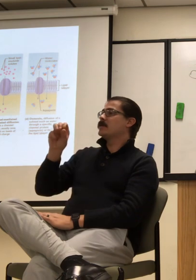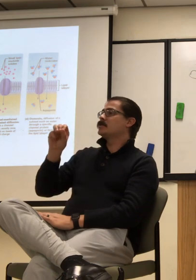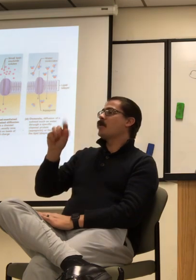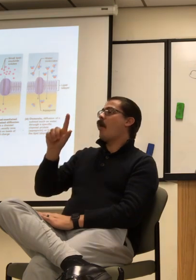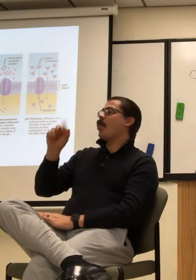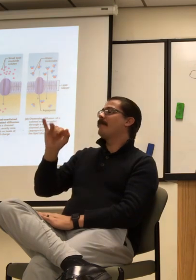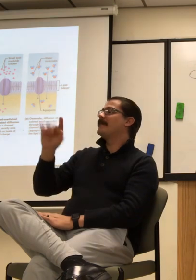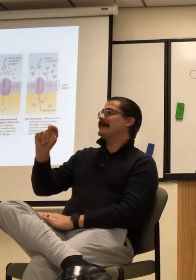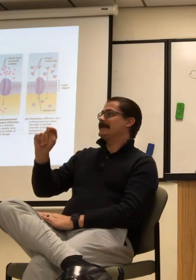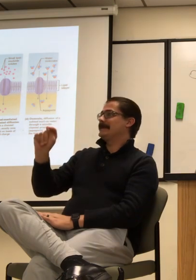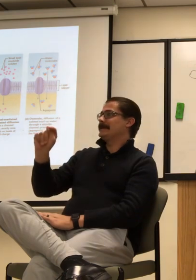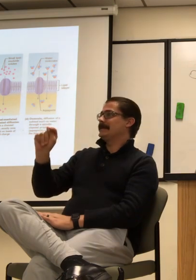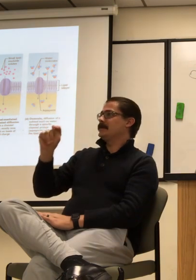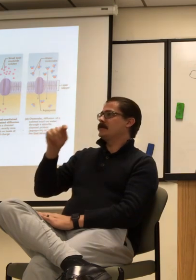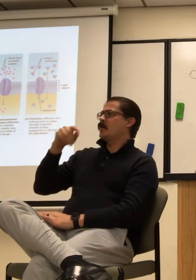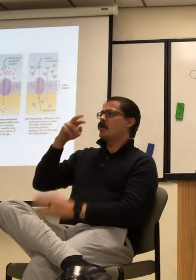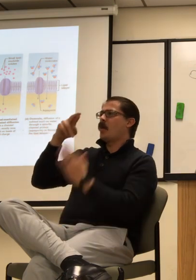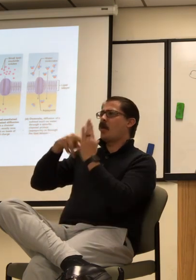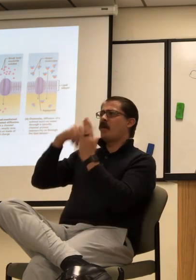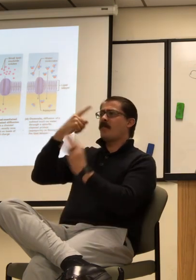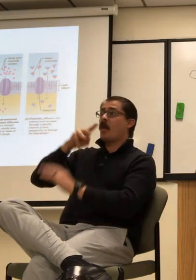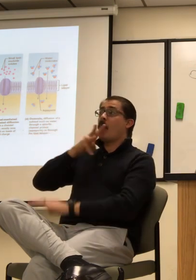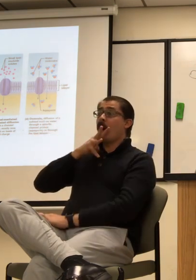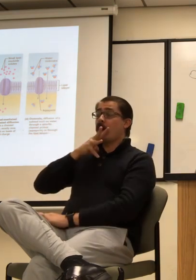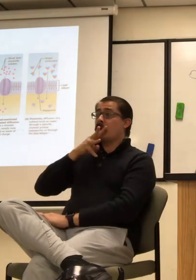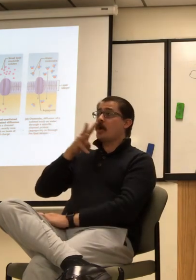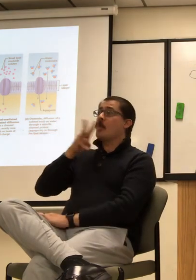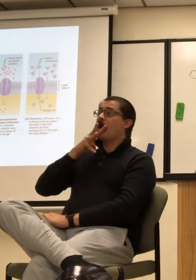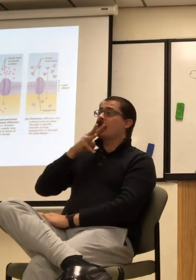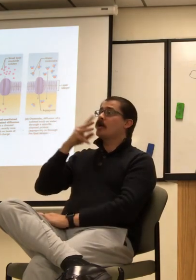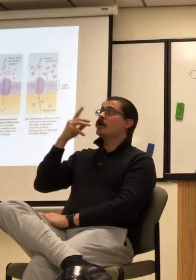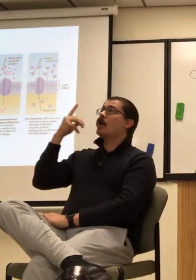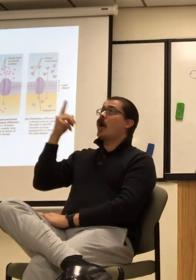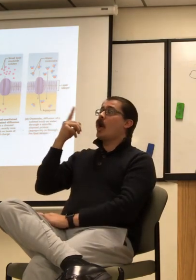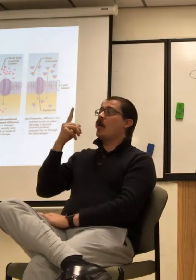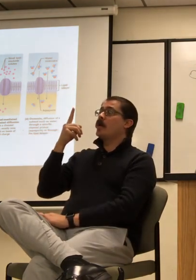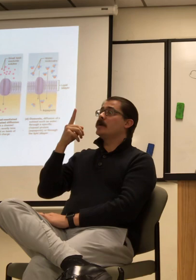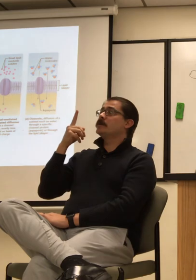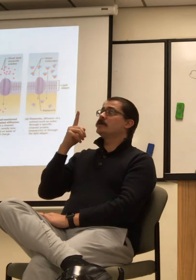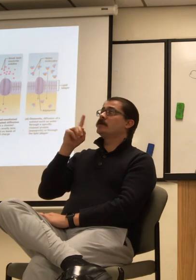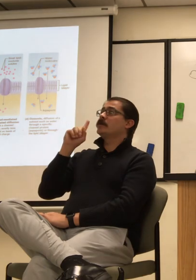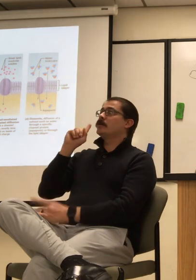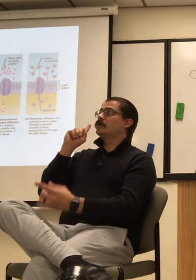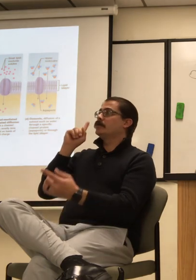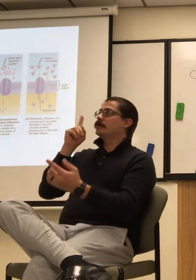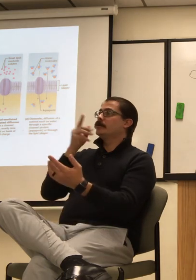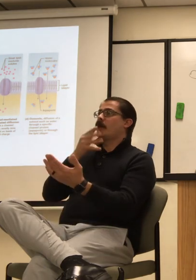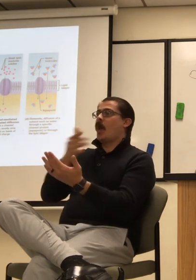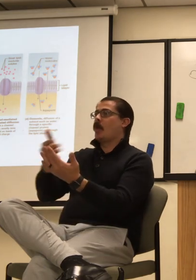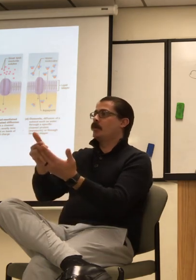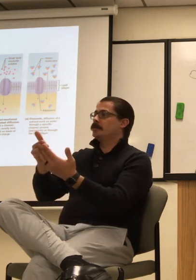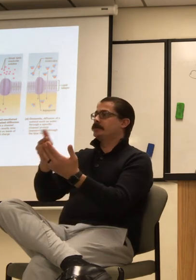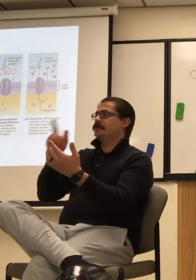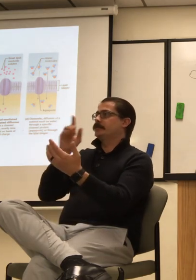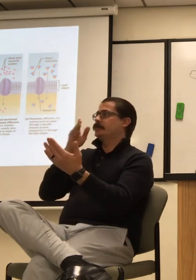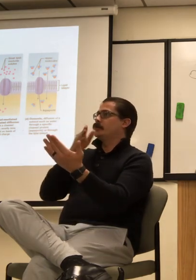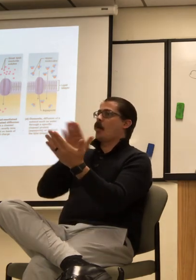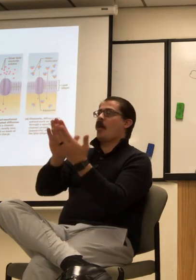So the rule I always keep in my head for water is, water always goes to where the most stuff is.